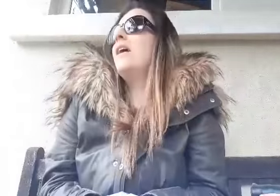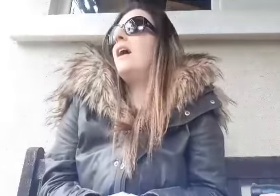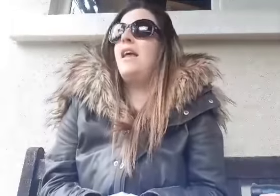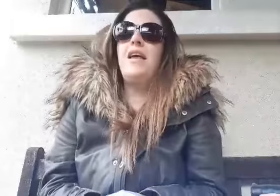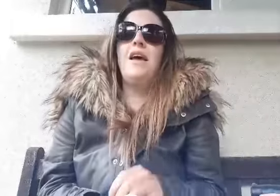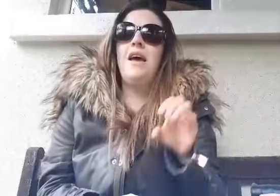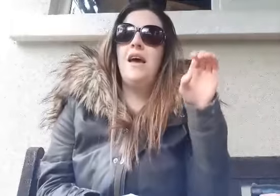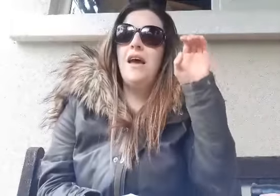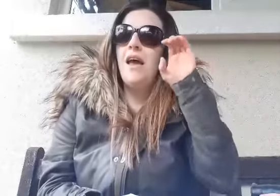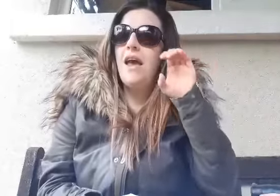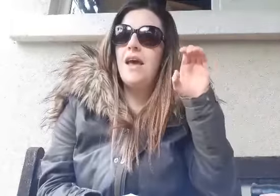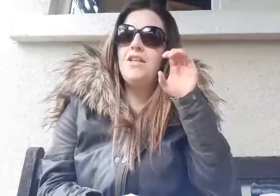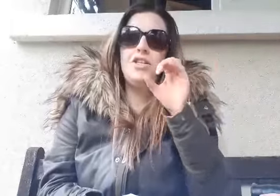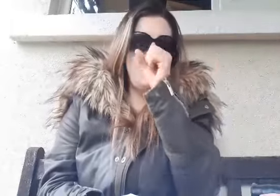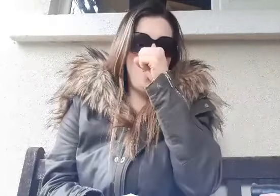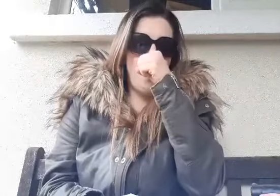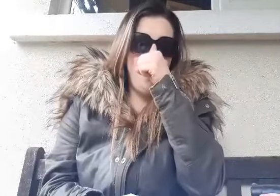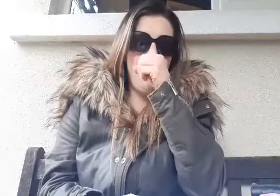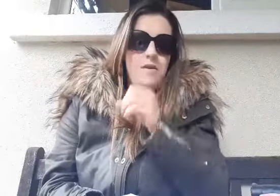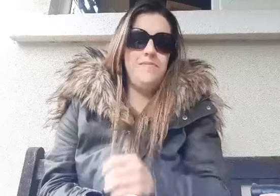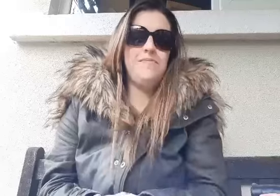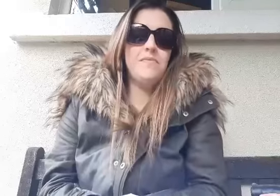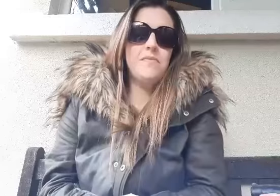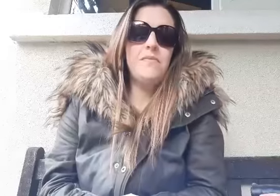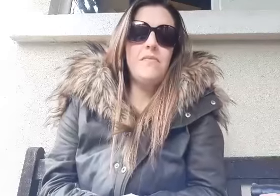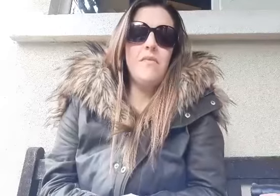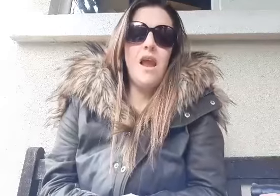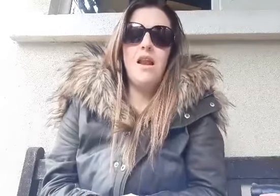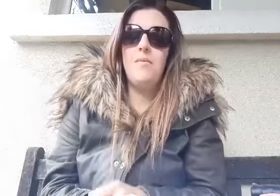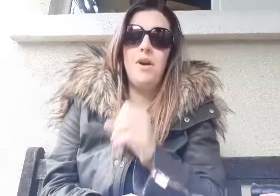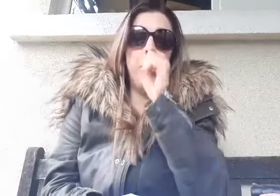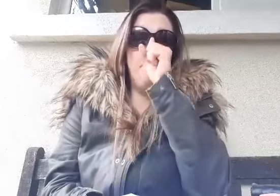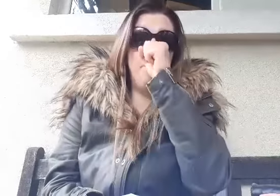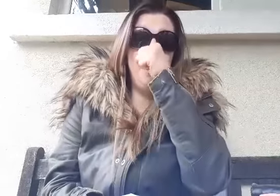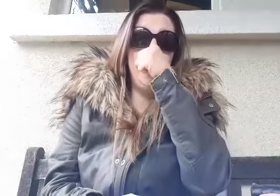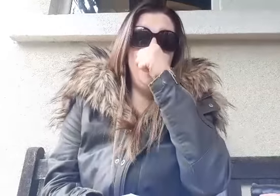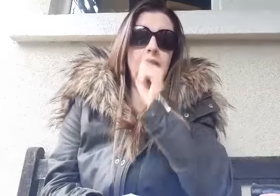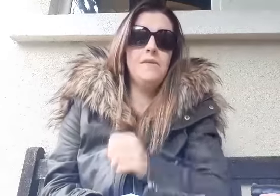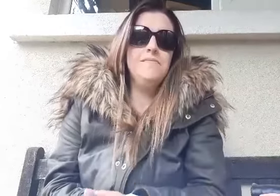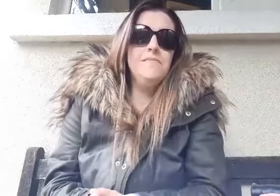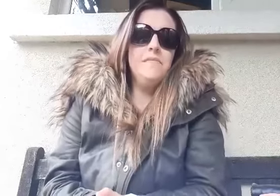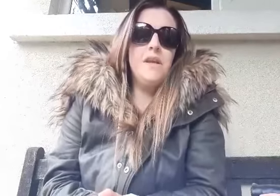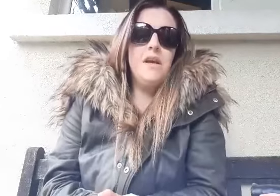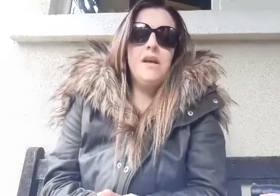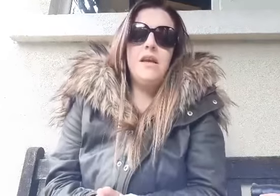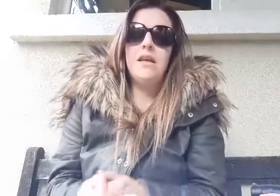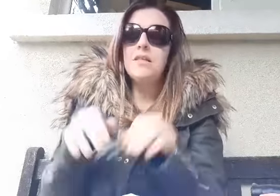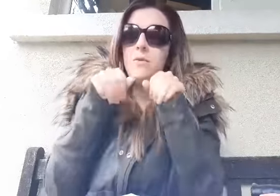And then a hedgehog. And then we got a pig. And then a